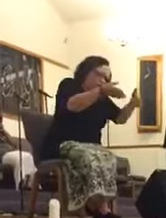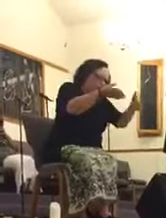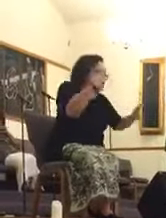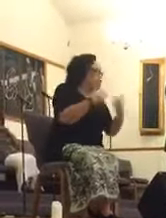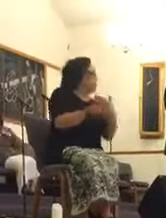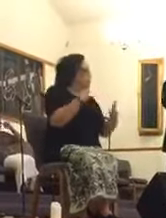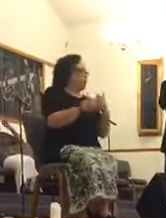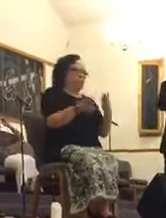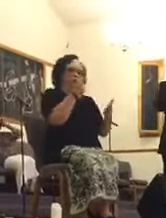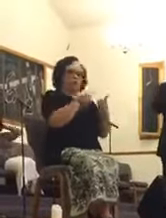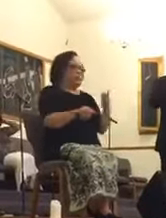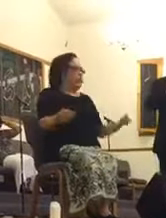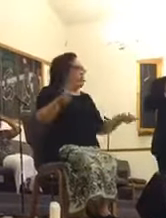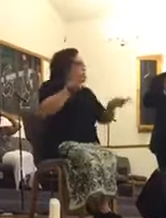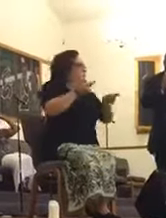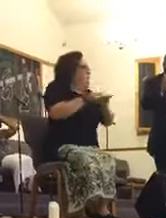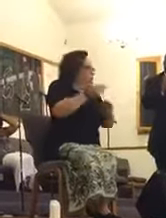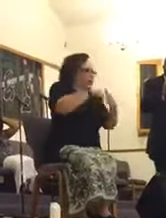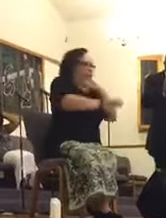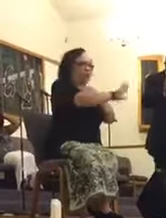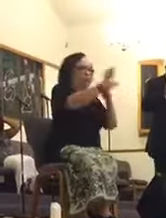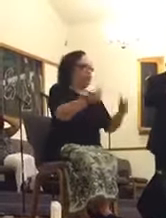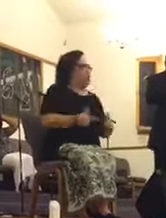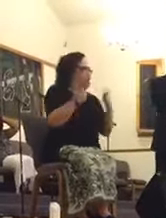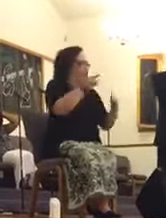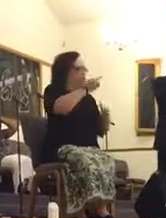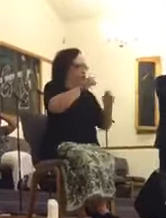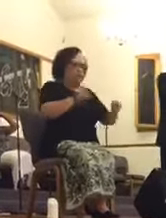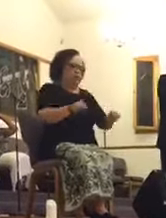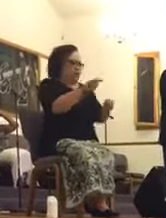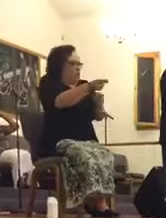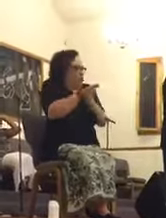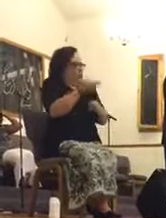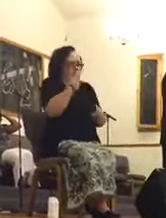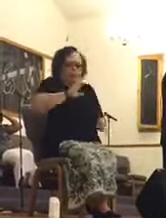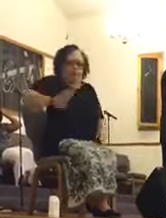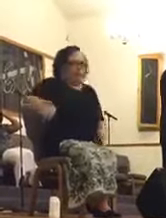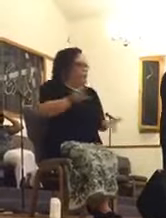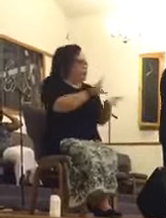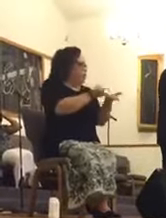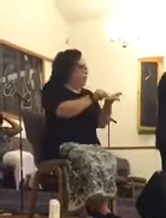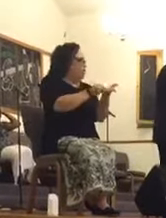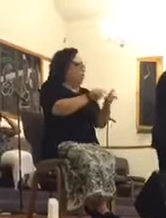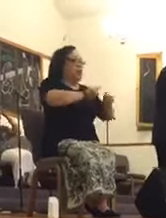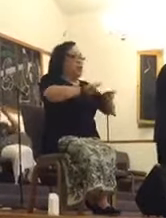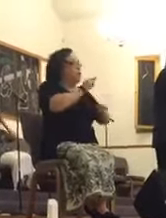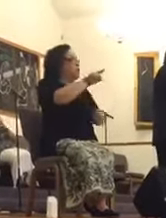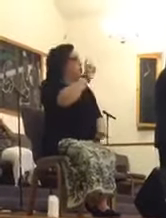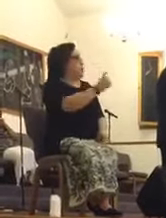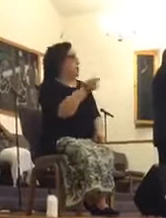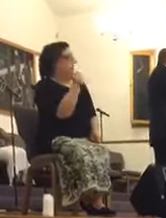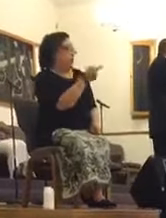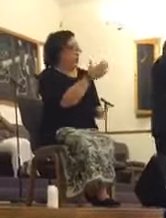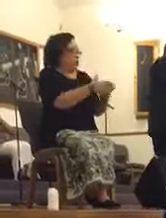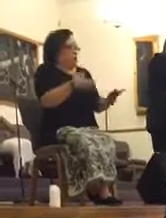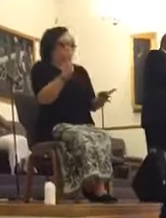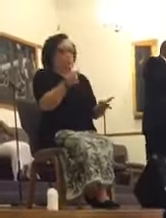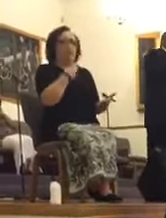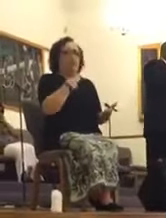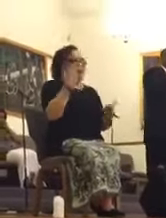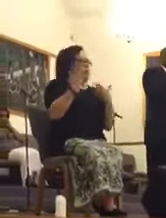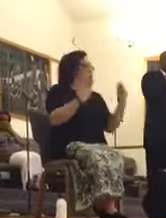receive some bad news? Go tell somebody, I serve a God who is able to